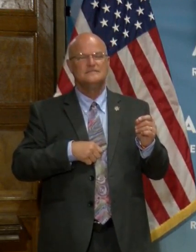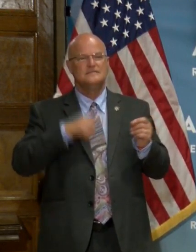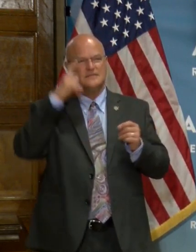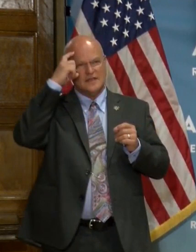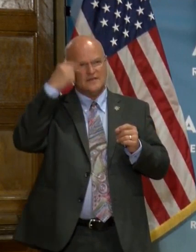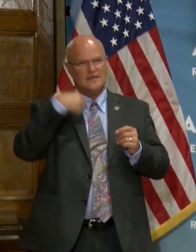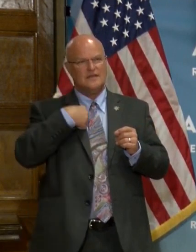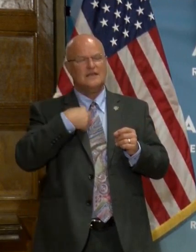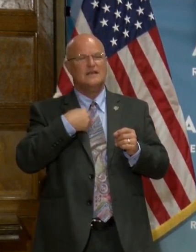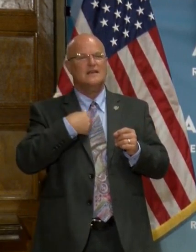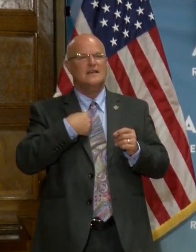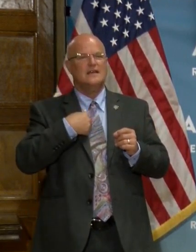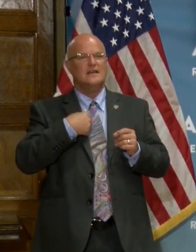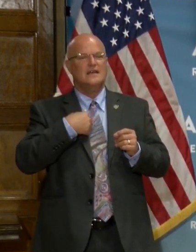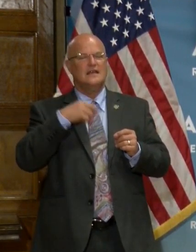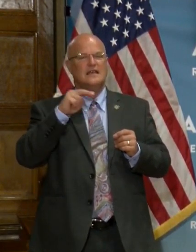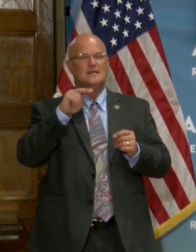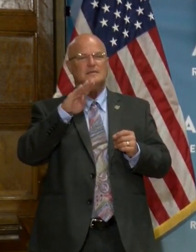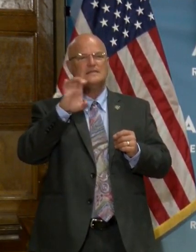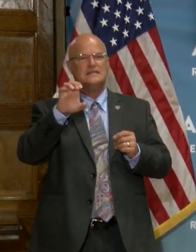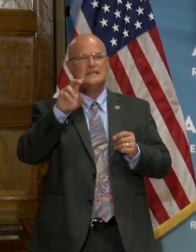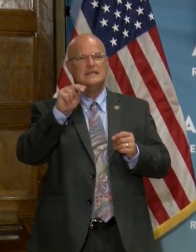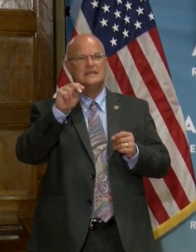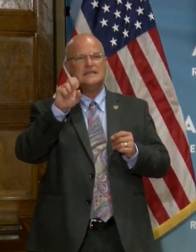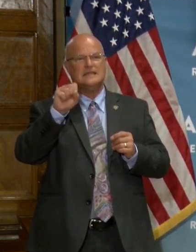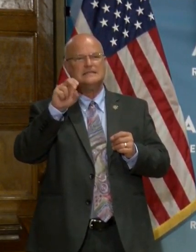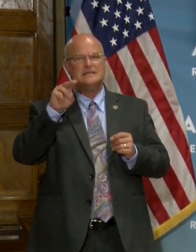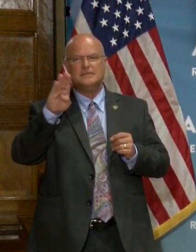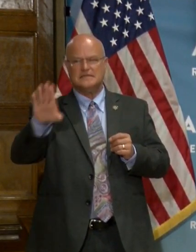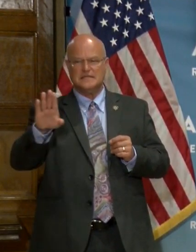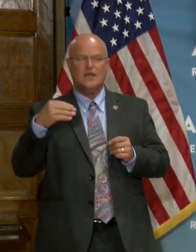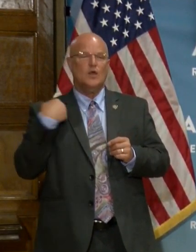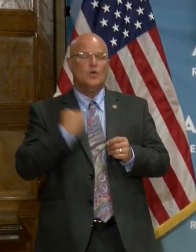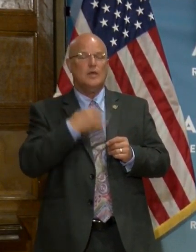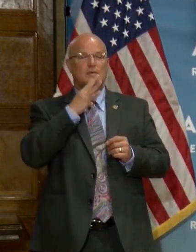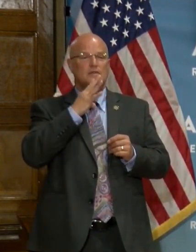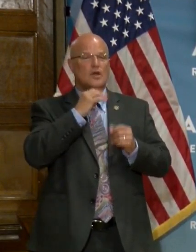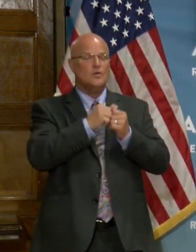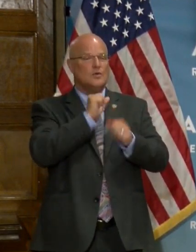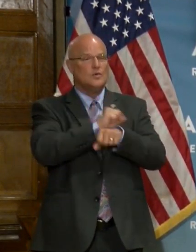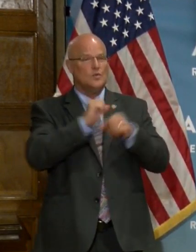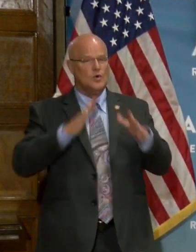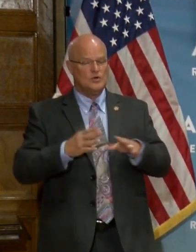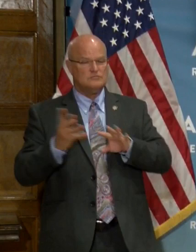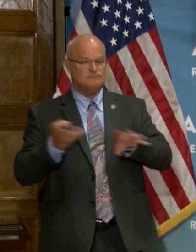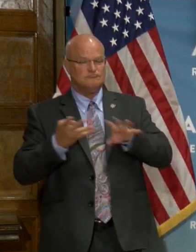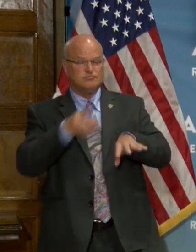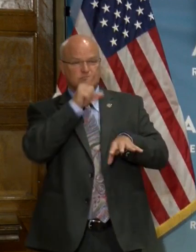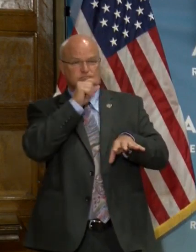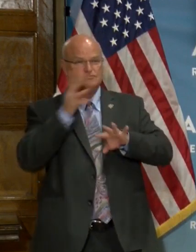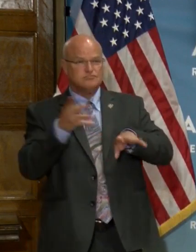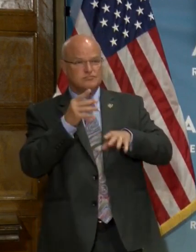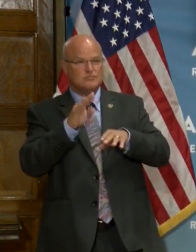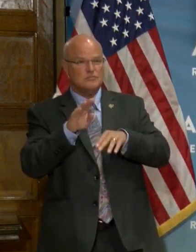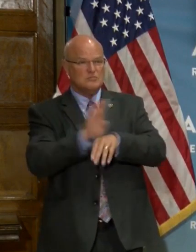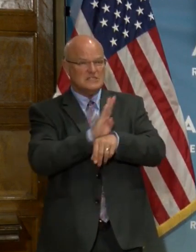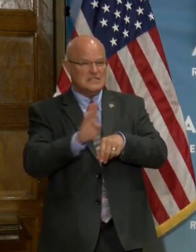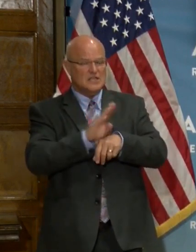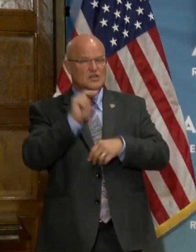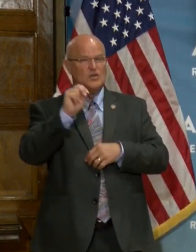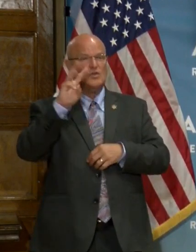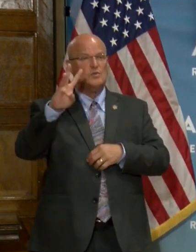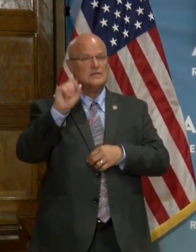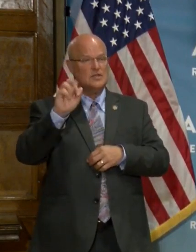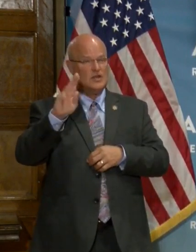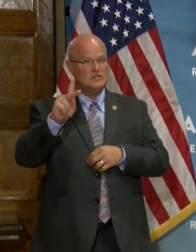Governor, this is Ellison Barber with NBC News and MSNBC. We've been speaking with workers at processing plants in Northwest Arkansas. They've